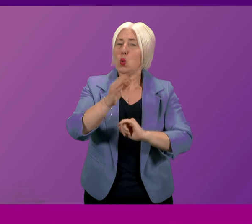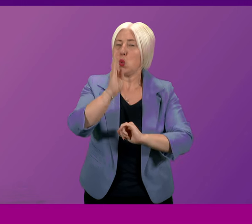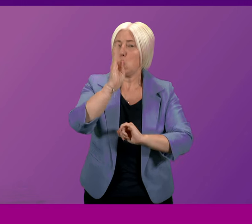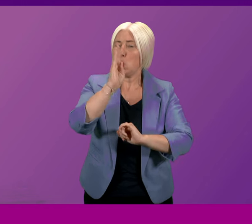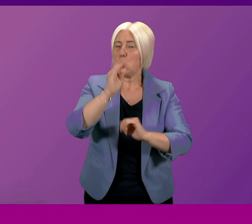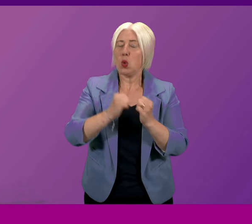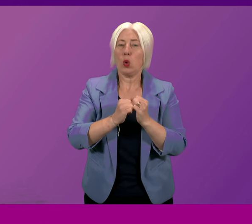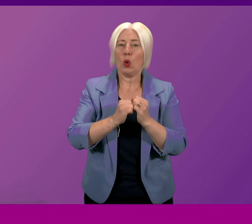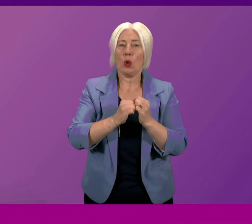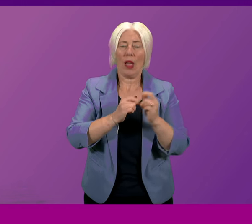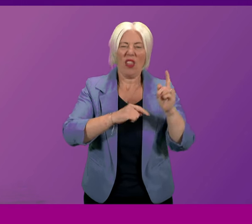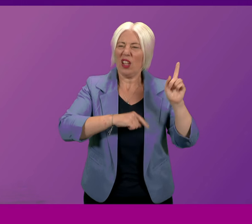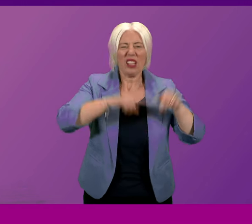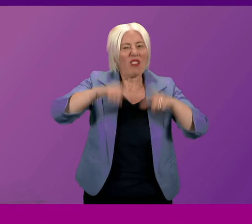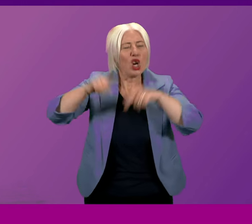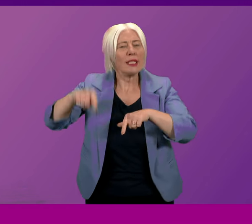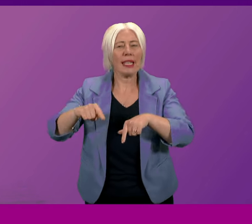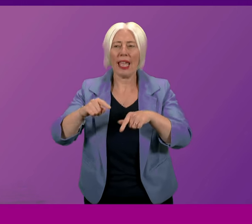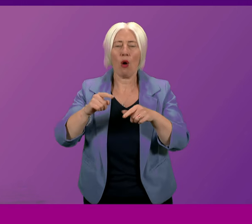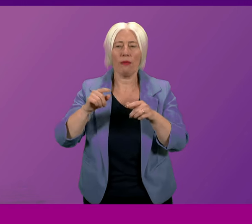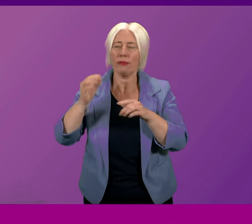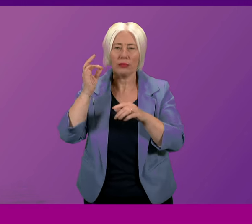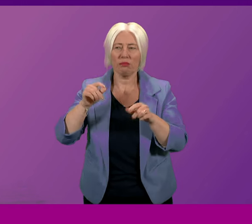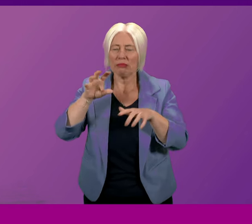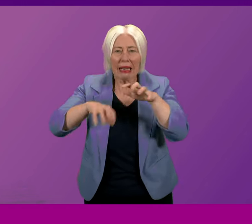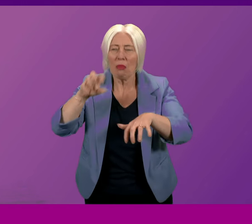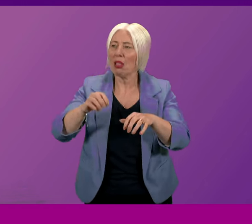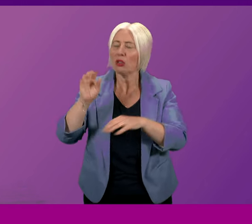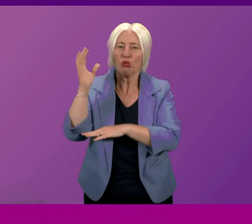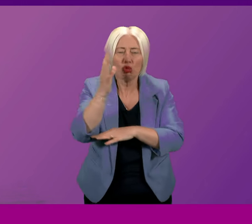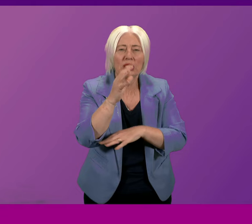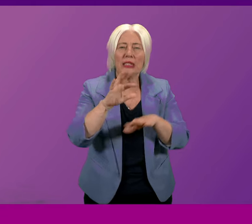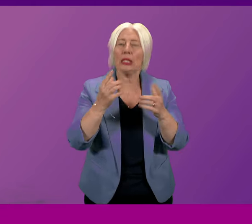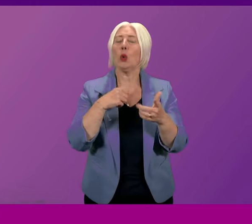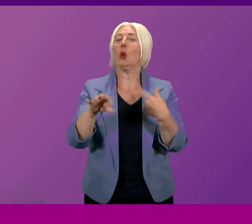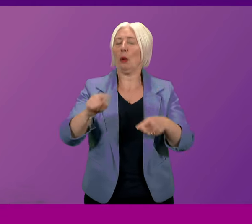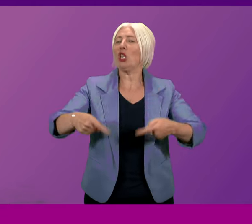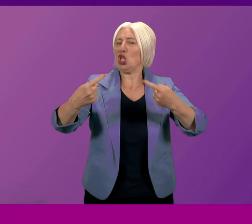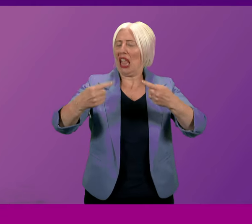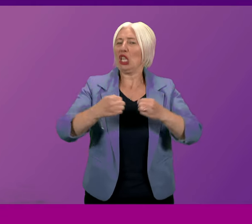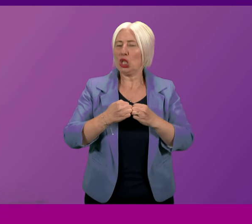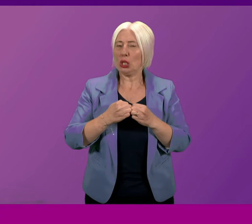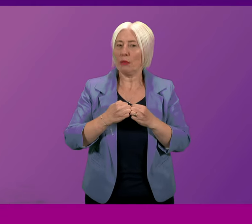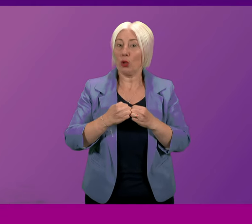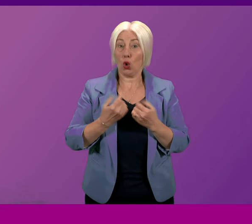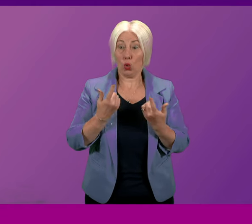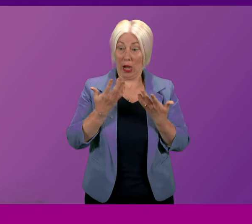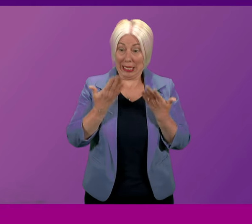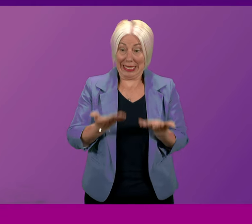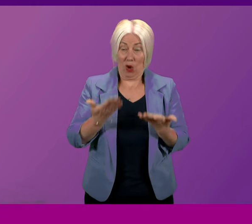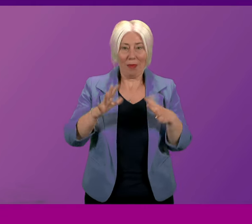being seriously depleted. Let this moment, therefore, be the beginning of the next